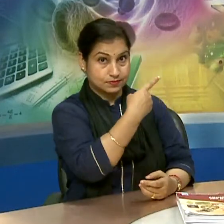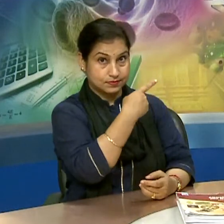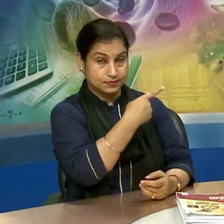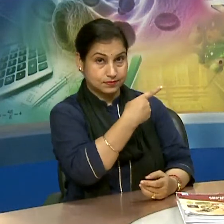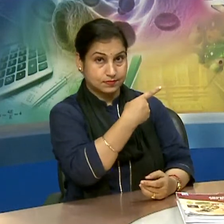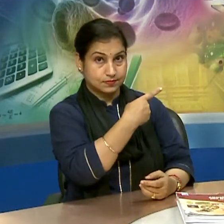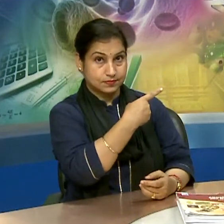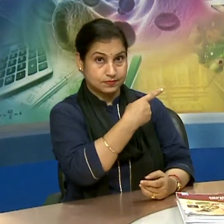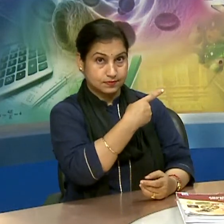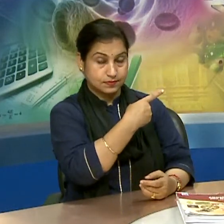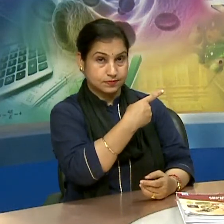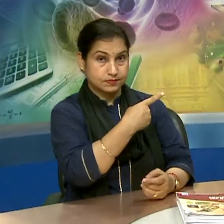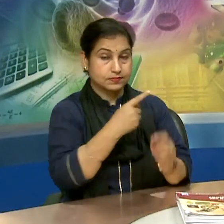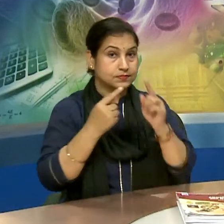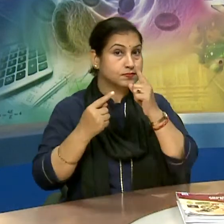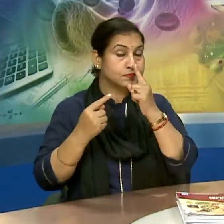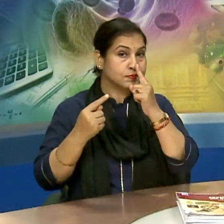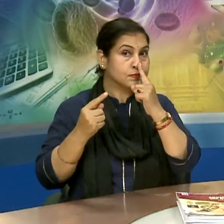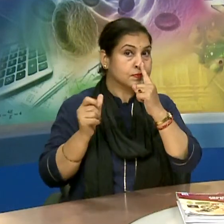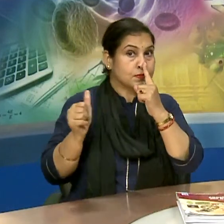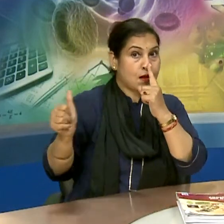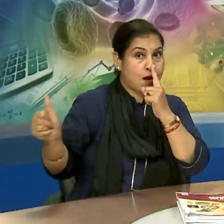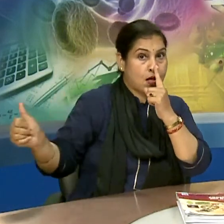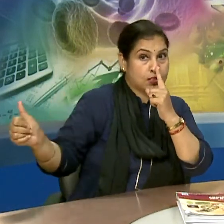British King Henry